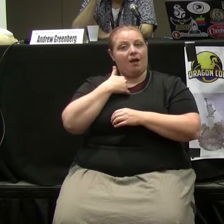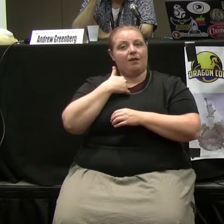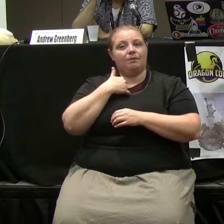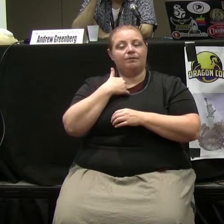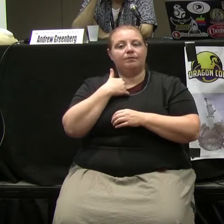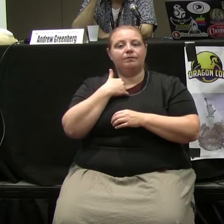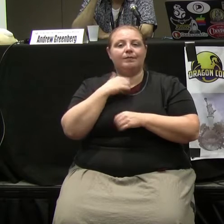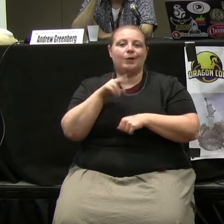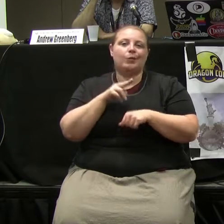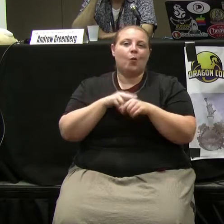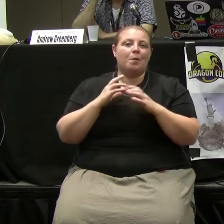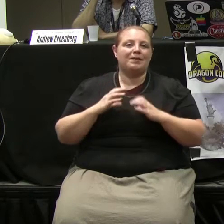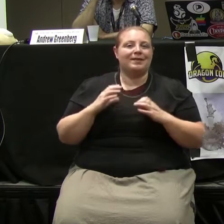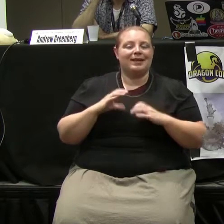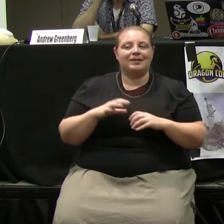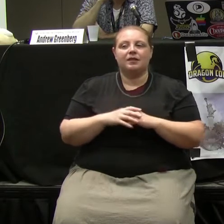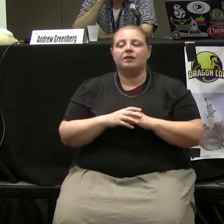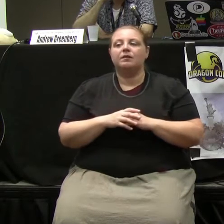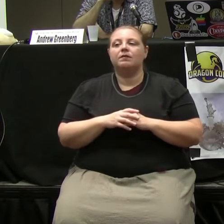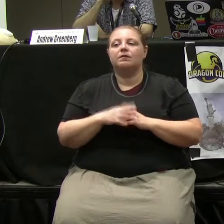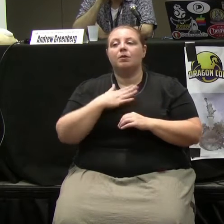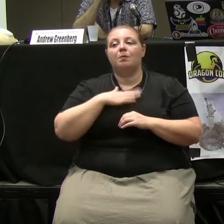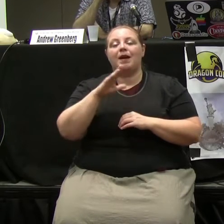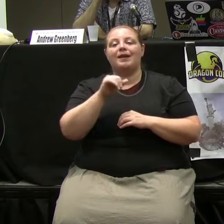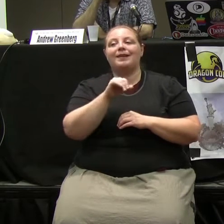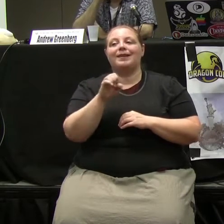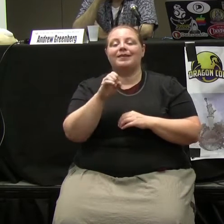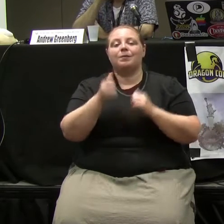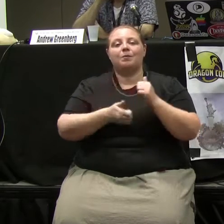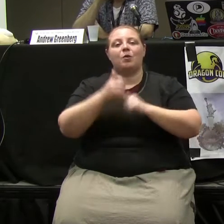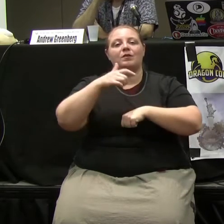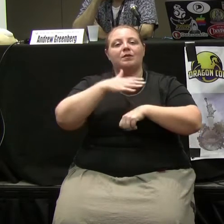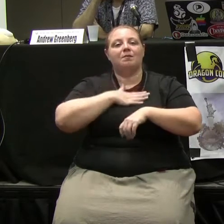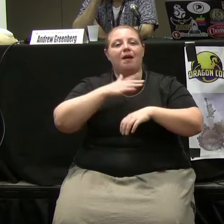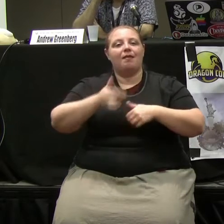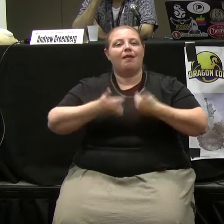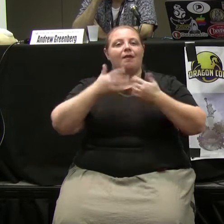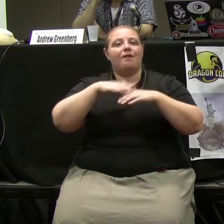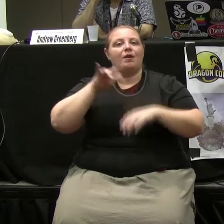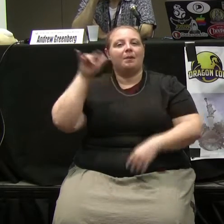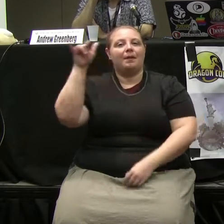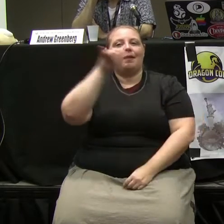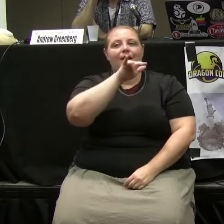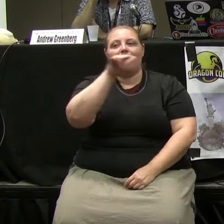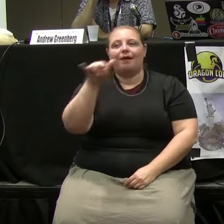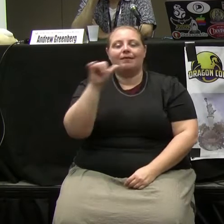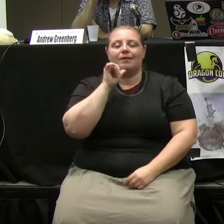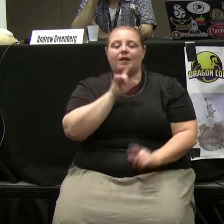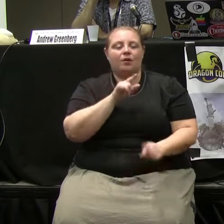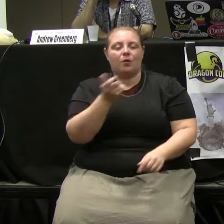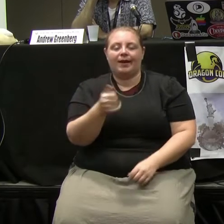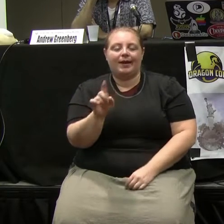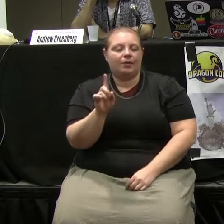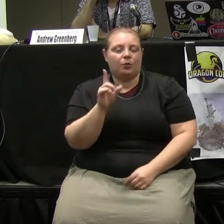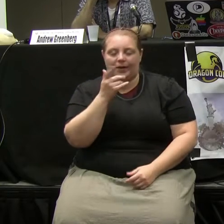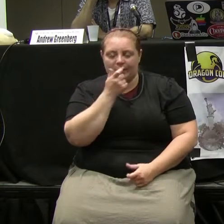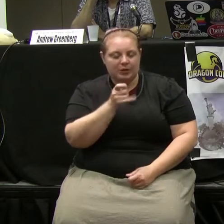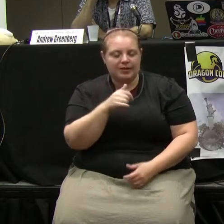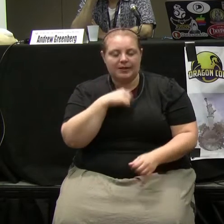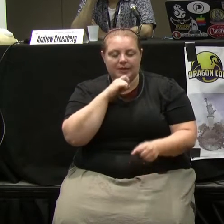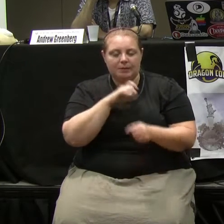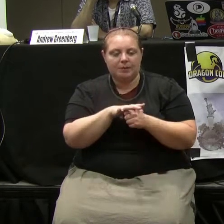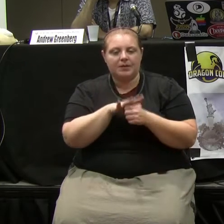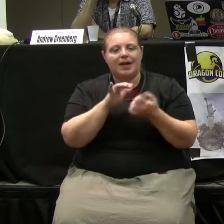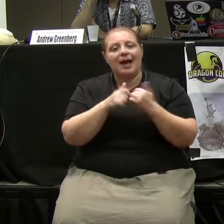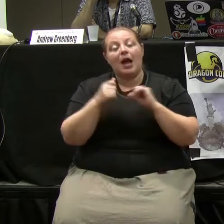let's say, normal citizen, or in my case, spends most of my life on a plane not going anywhere that's interesting, how